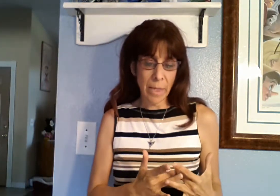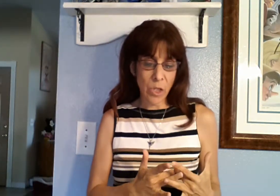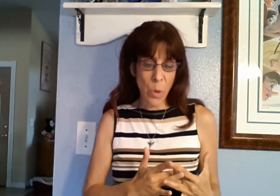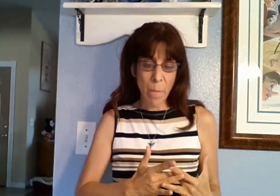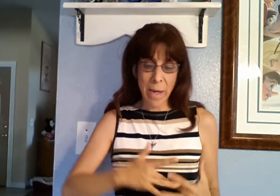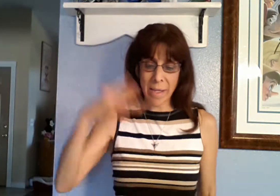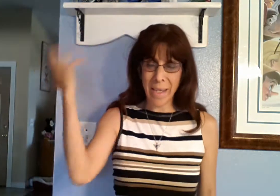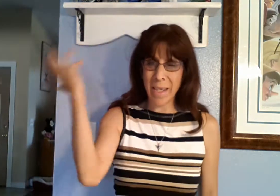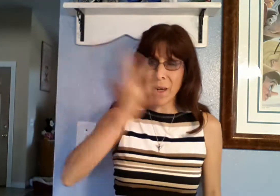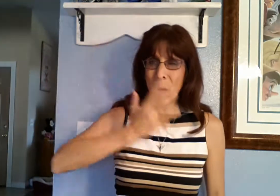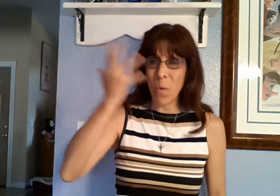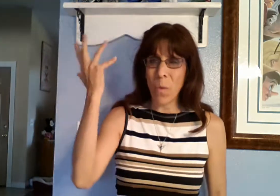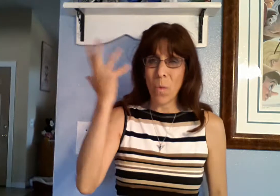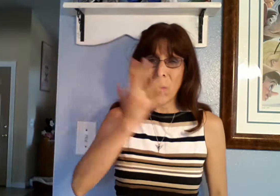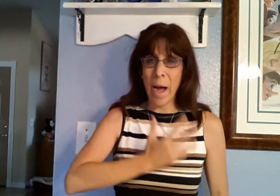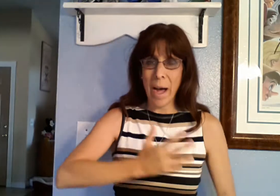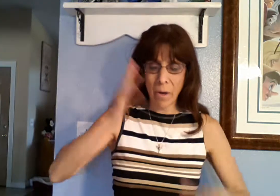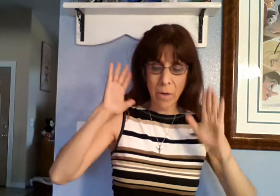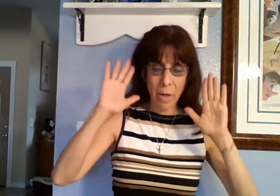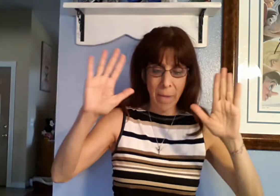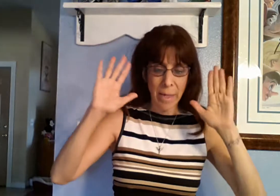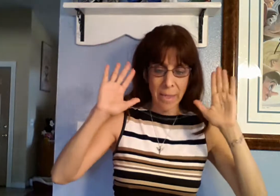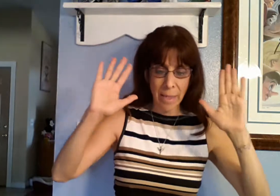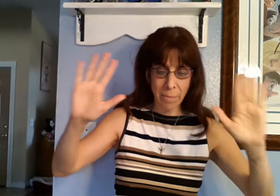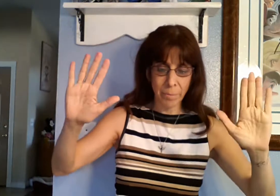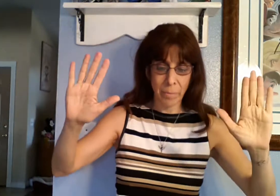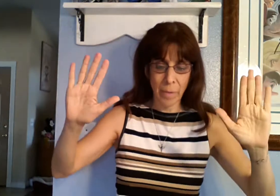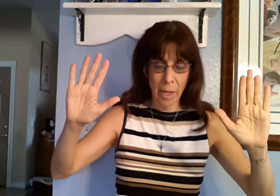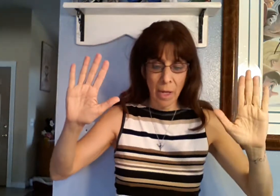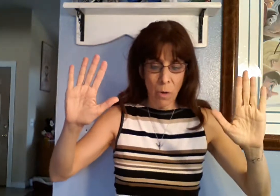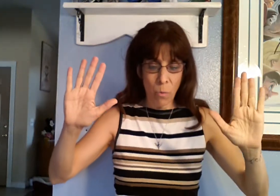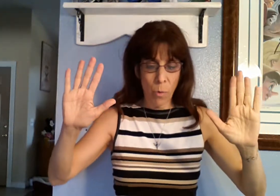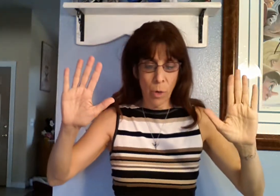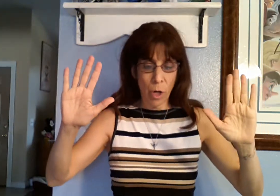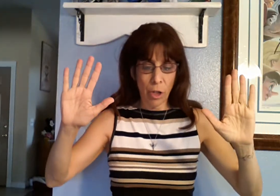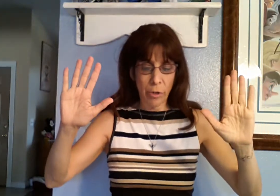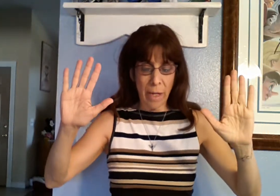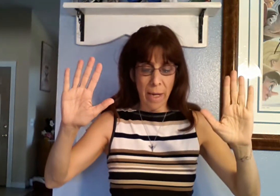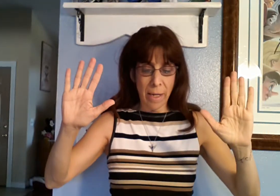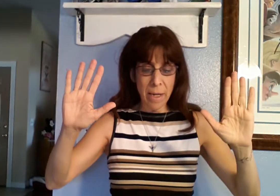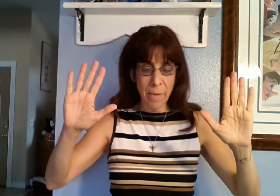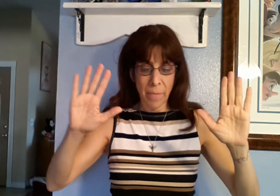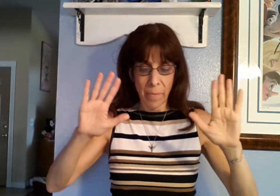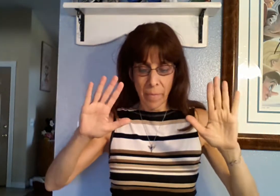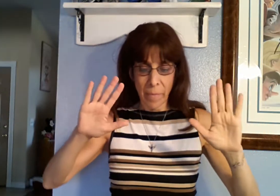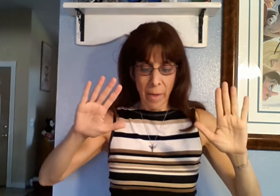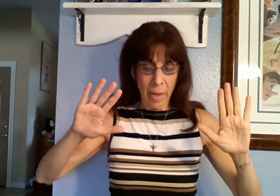so amazing. Wow, amazing. What we're all created,